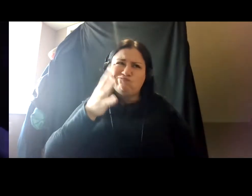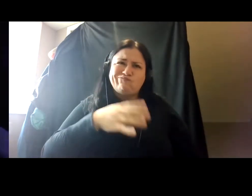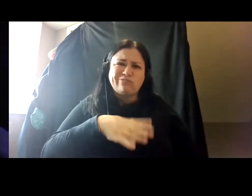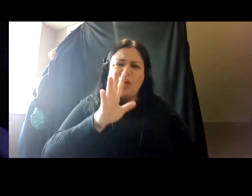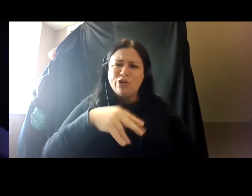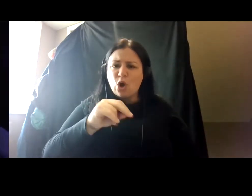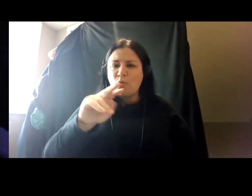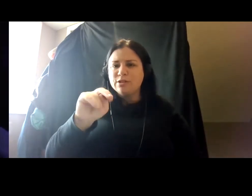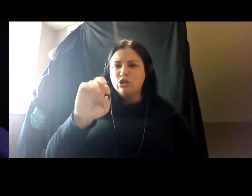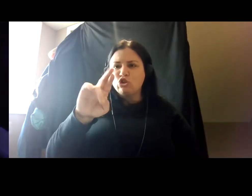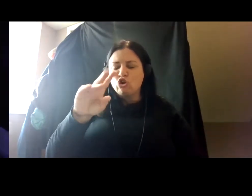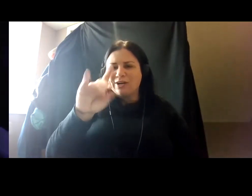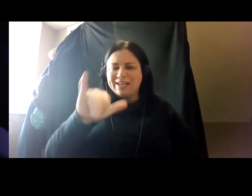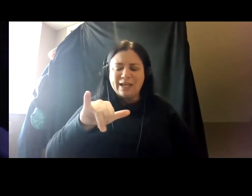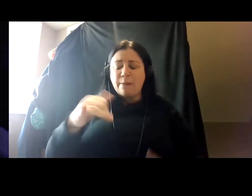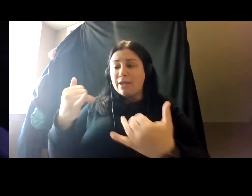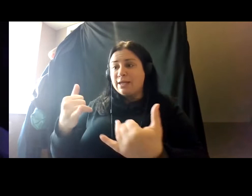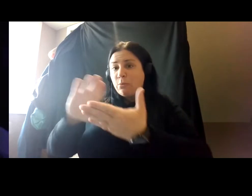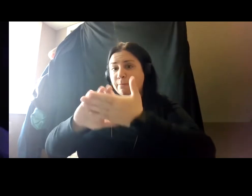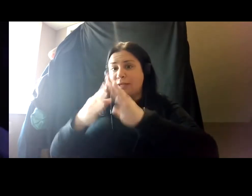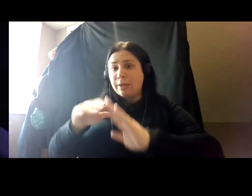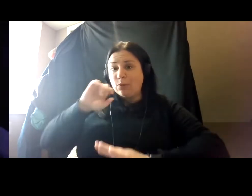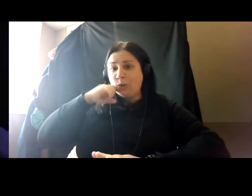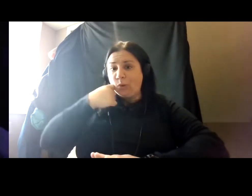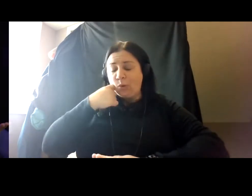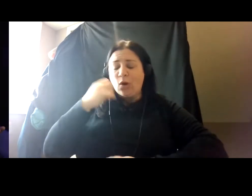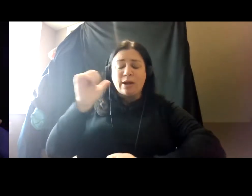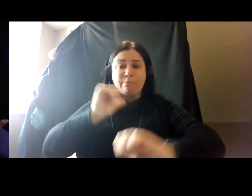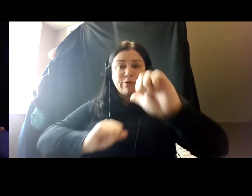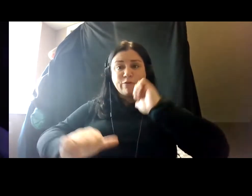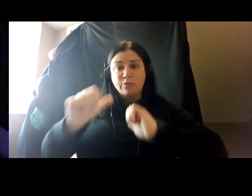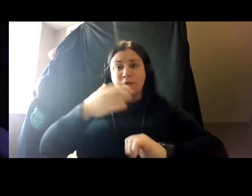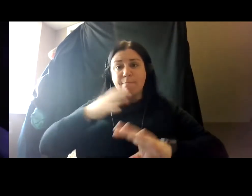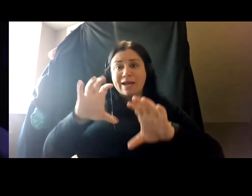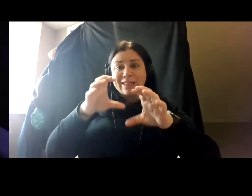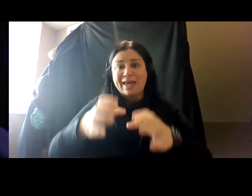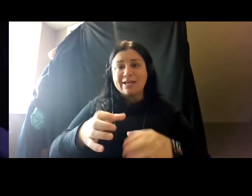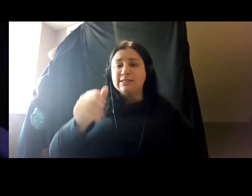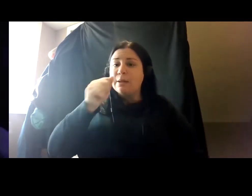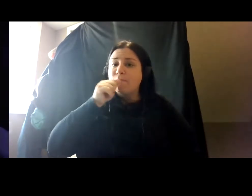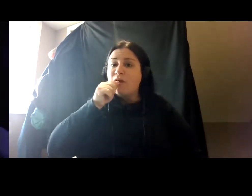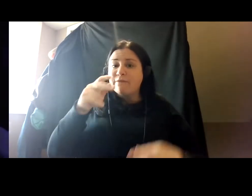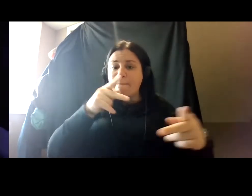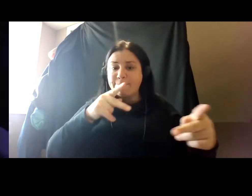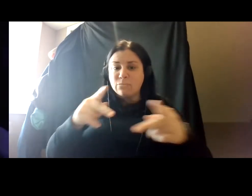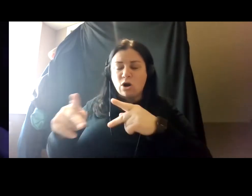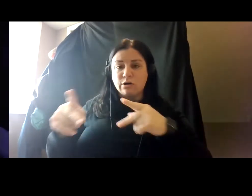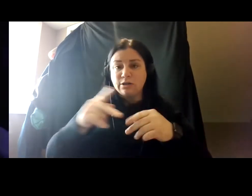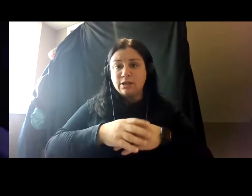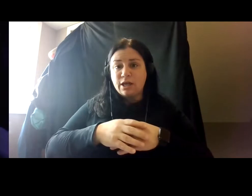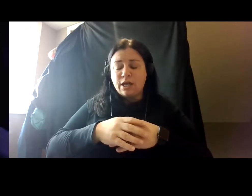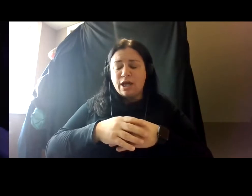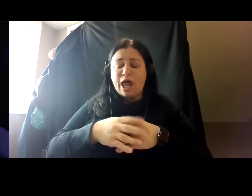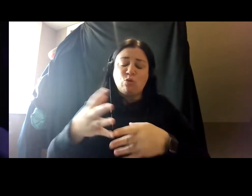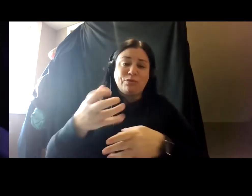cool. So I started performing in classrooms and for all over for doing private parties and started doing actually getting paid work when I was